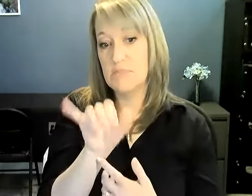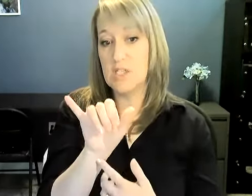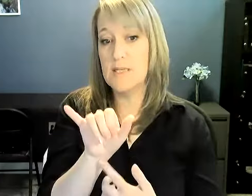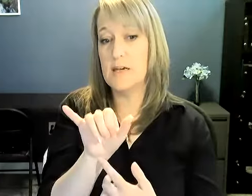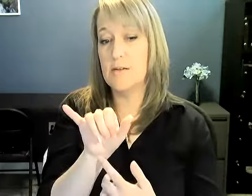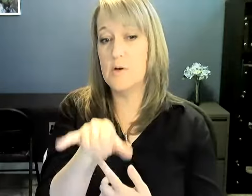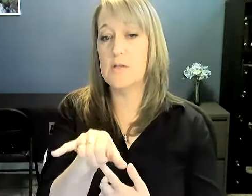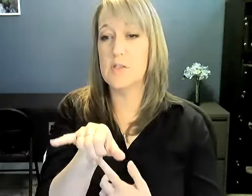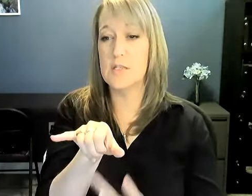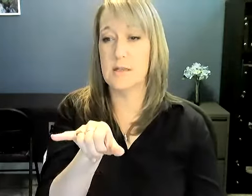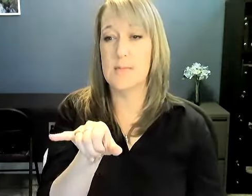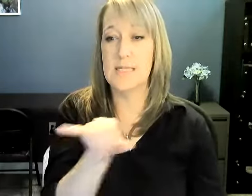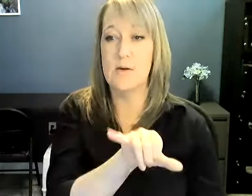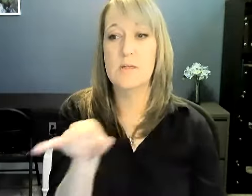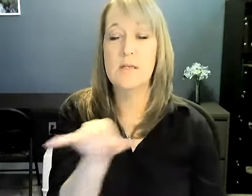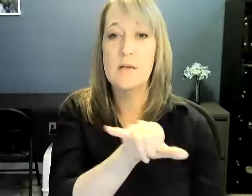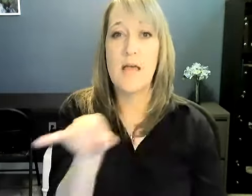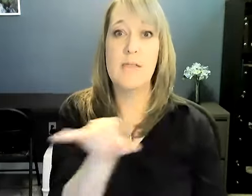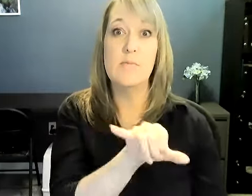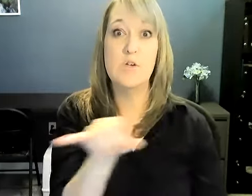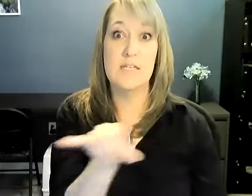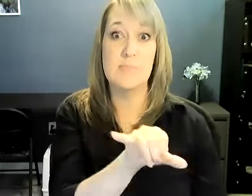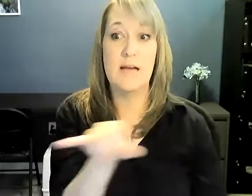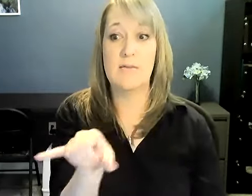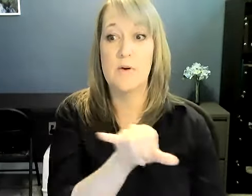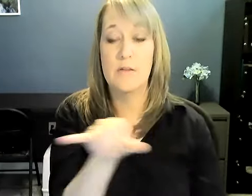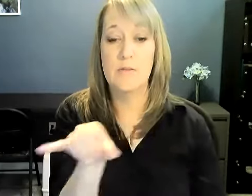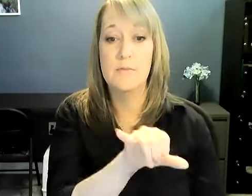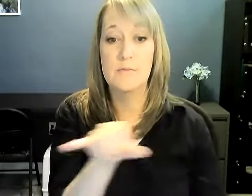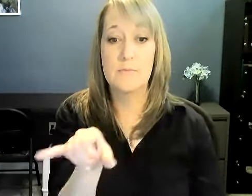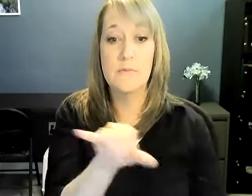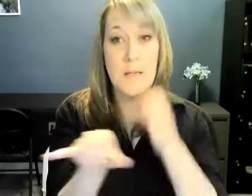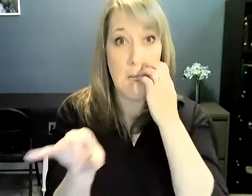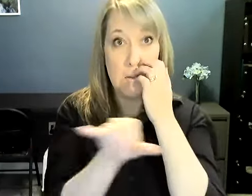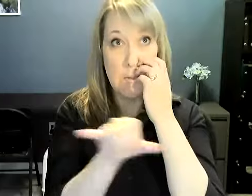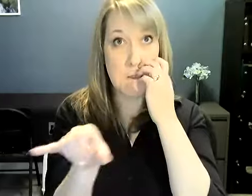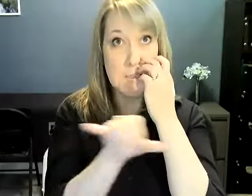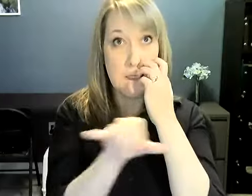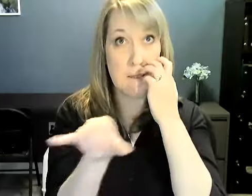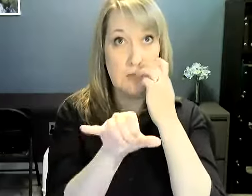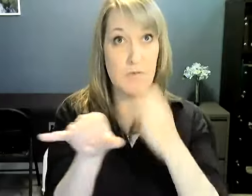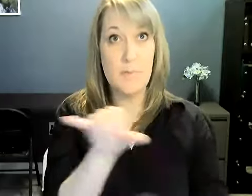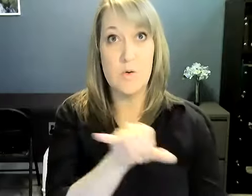could be kind of forward. It's usually a little bit down. And the motion is back and forth. The motion is going to come from